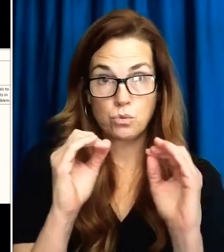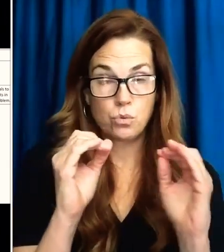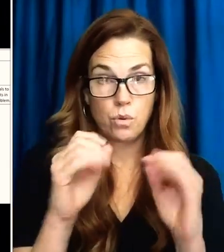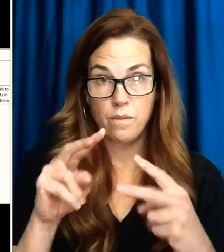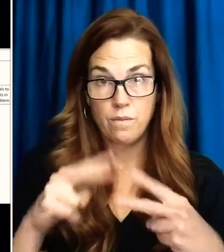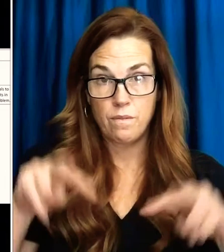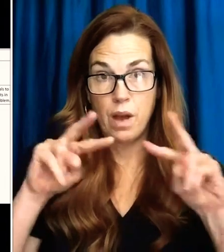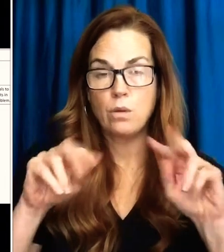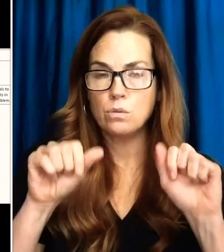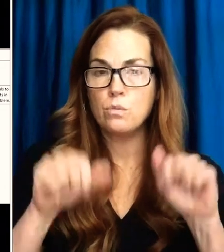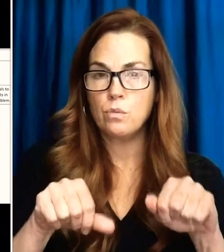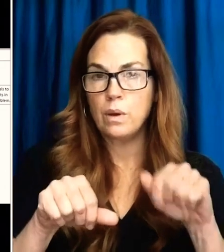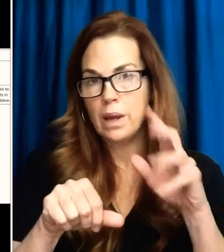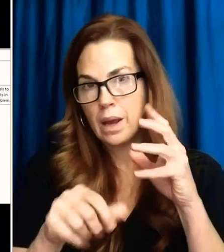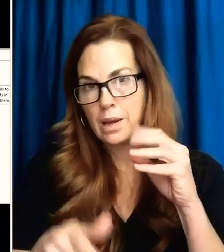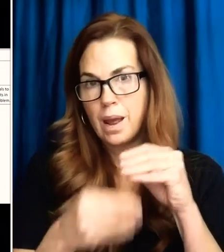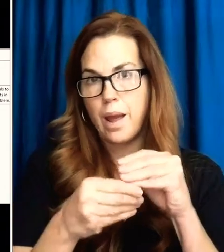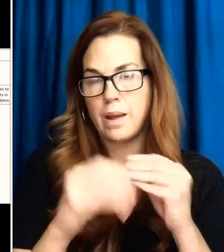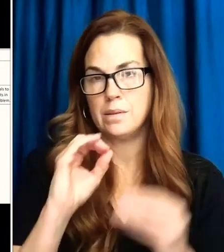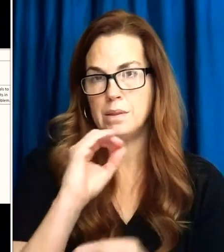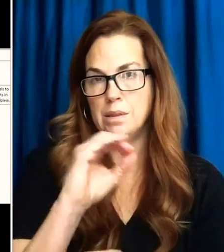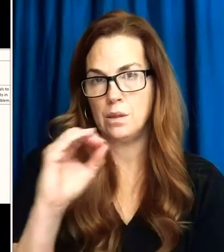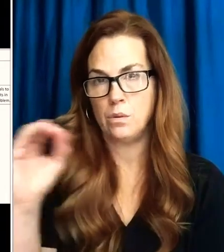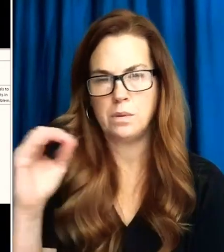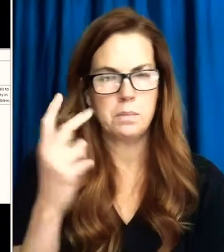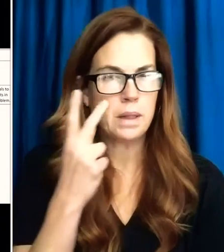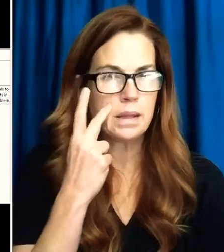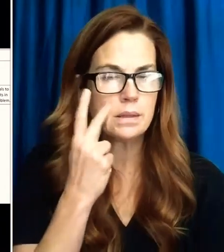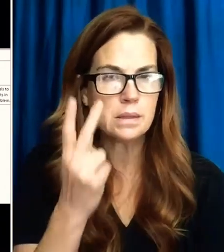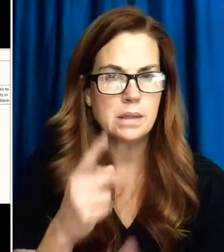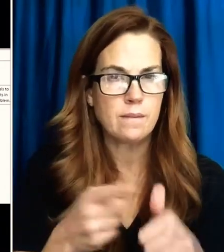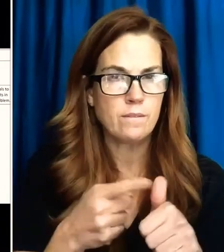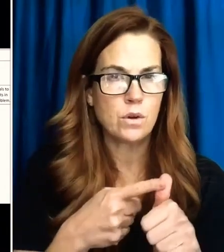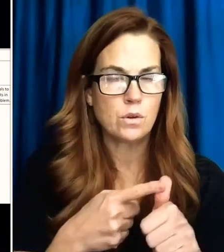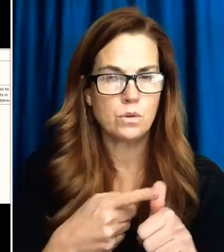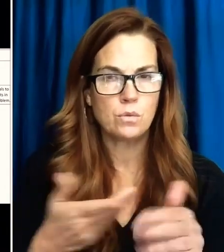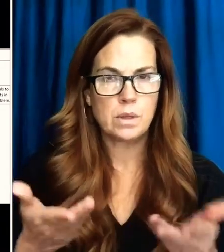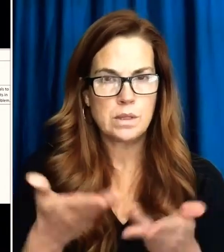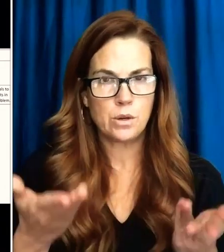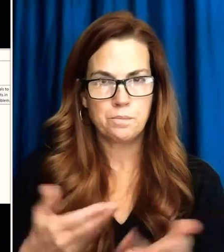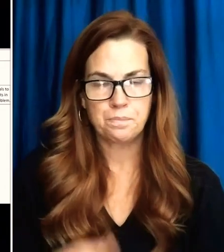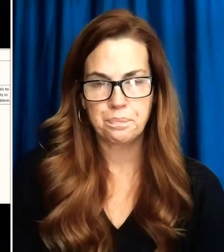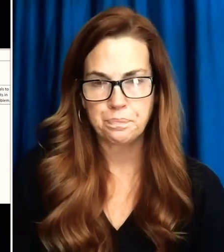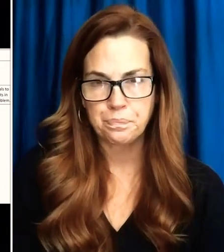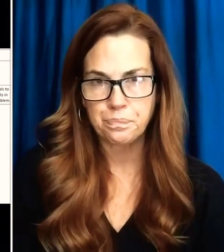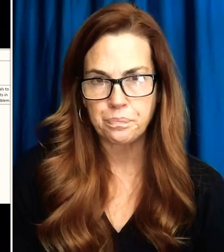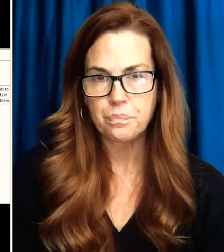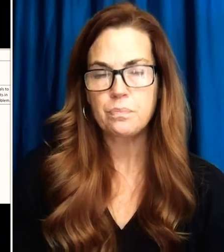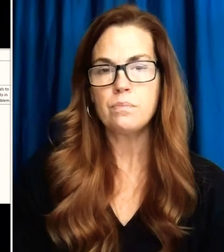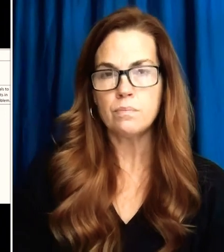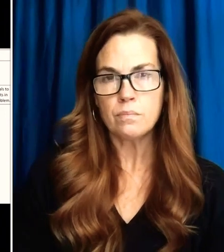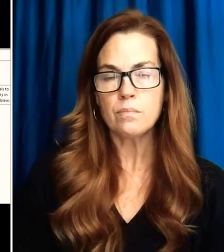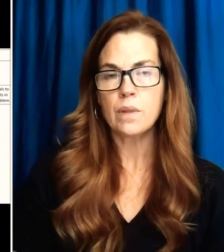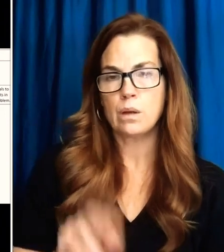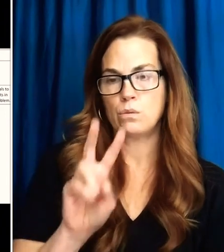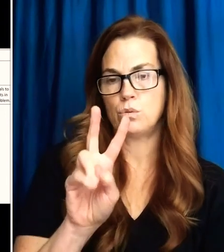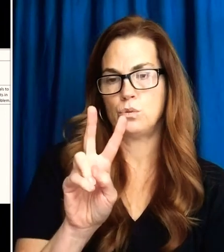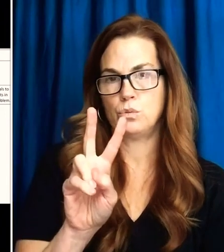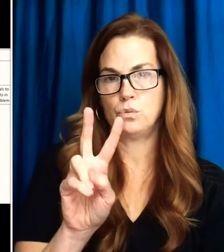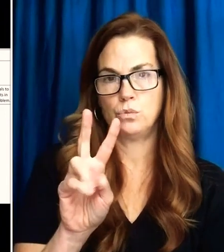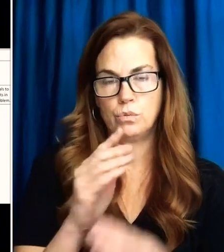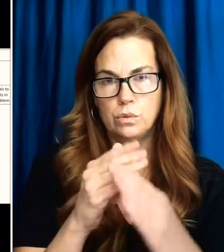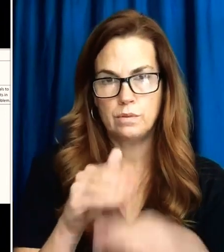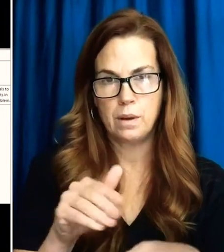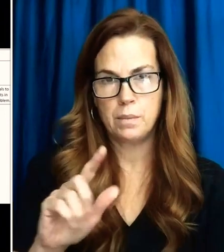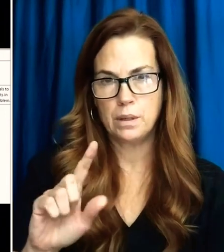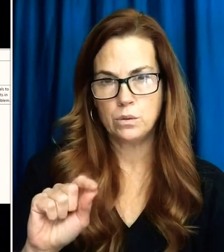need them. So let's see what we have here. How many times does 20 go into 2? Well, 20 doesn't go into 2, so I'm going to put